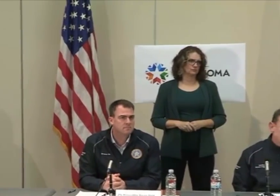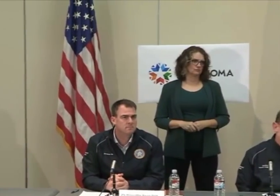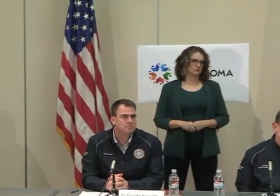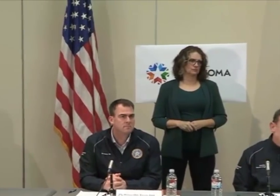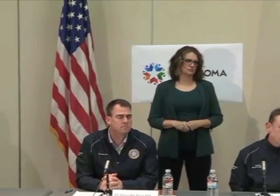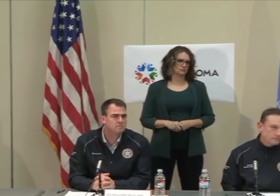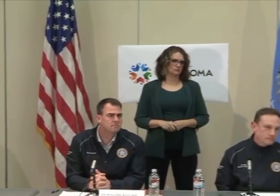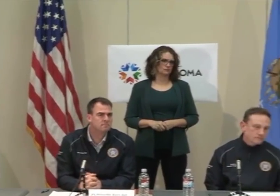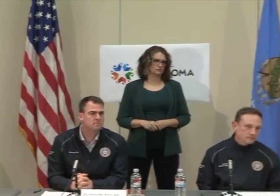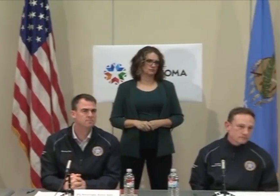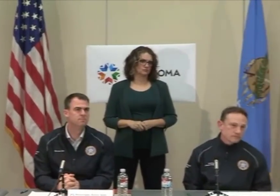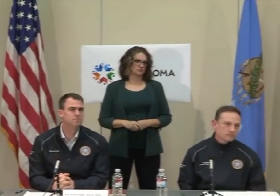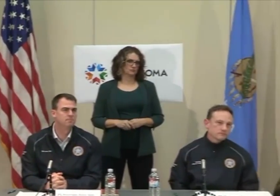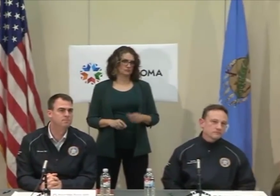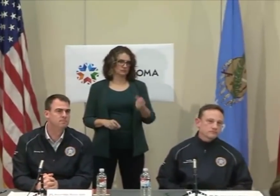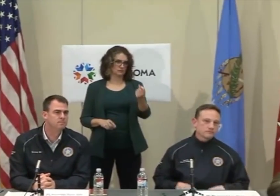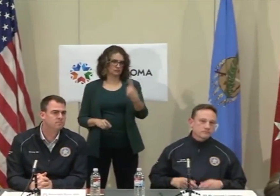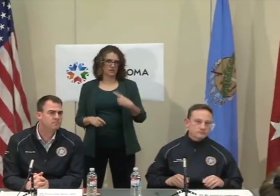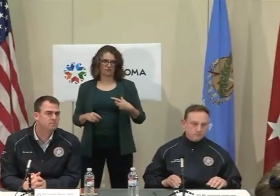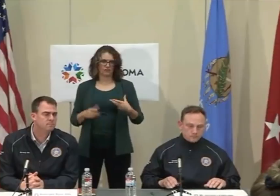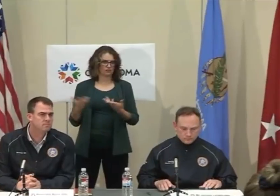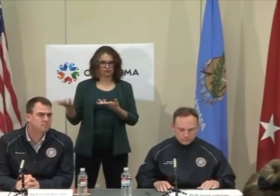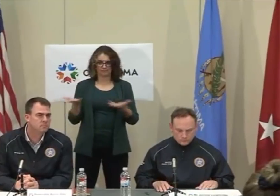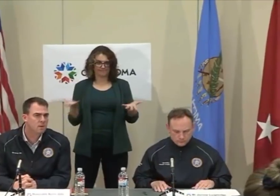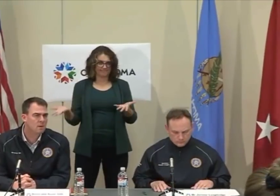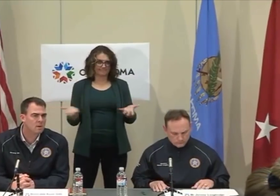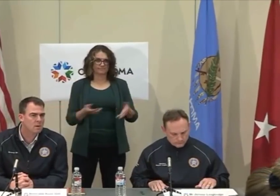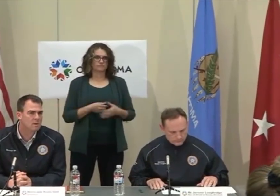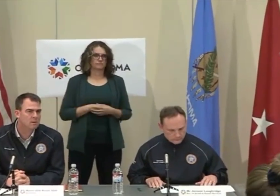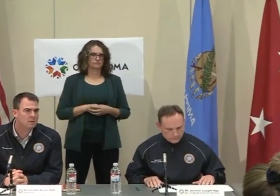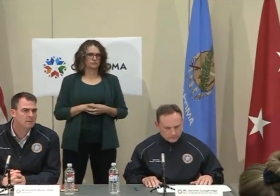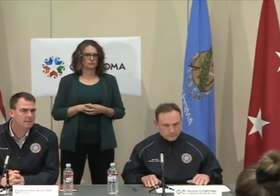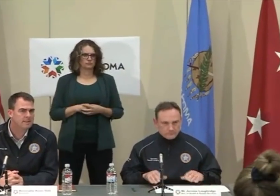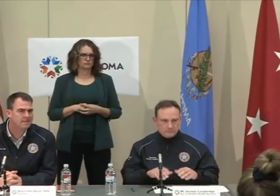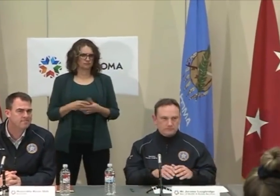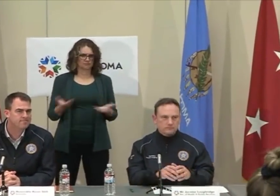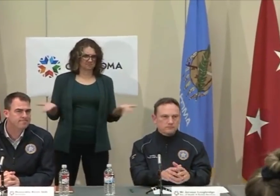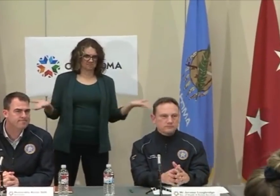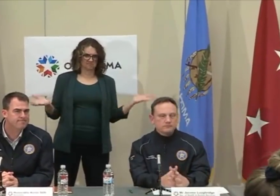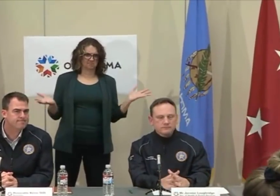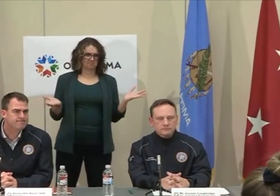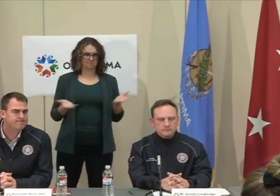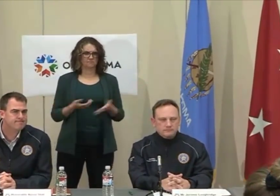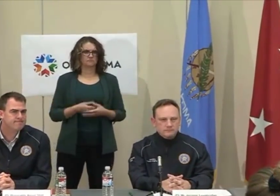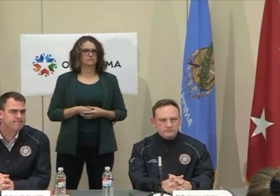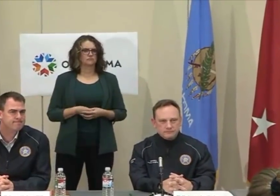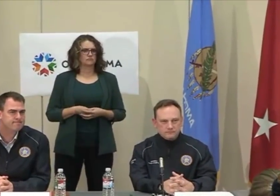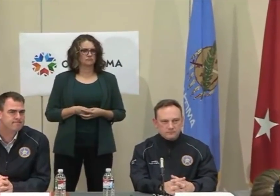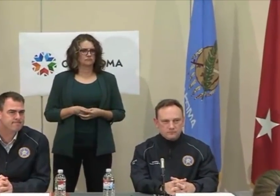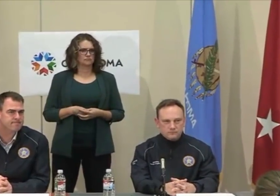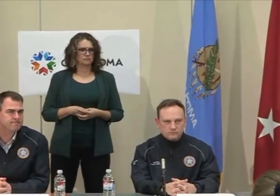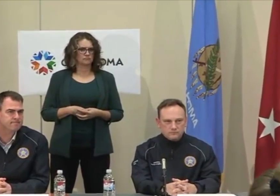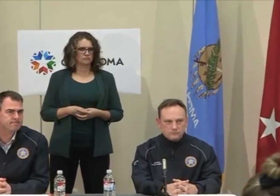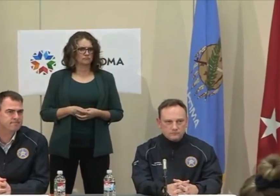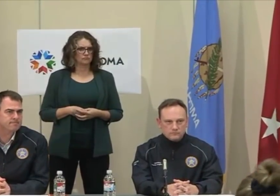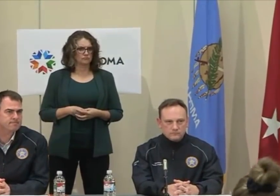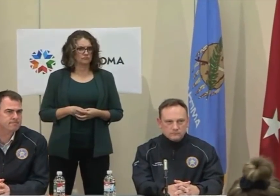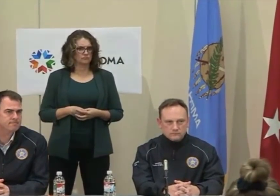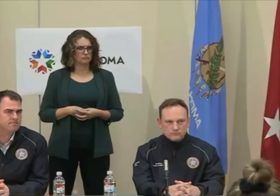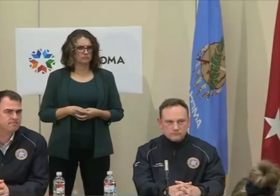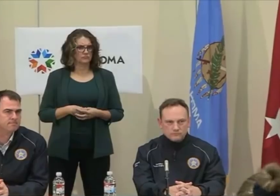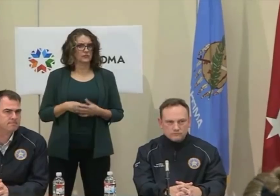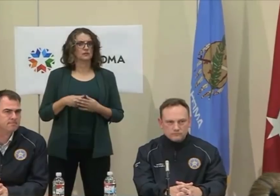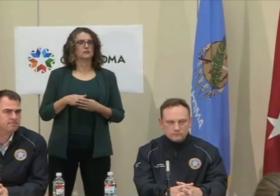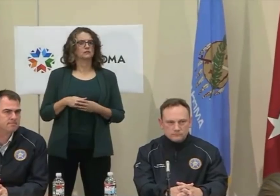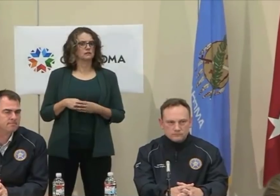Governor, there any talk or whoever would be the best person to talk about this? The idea that there are surgery centers, there are other places that